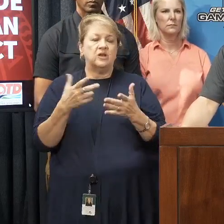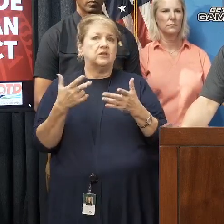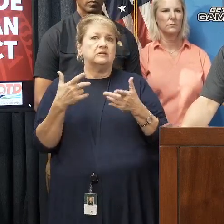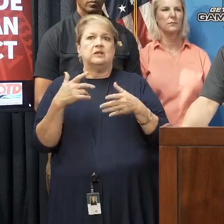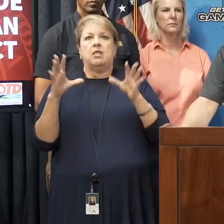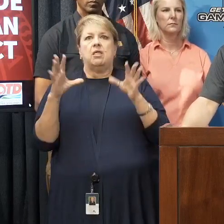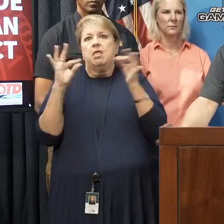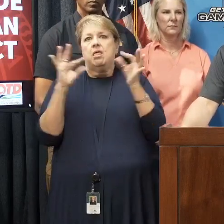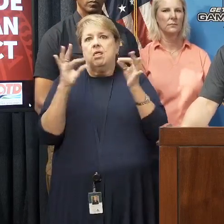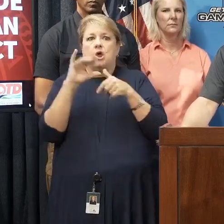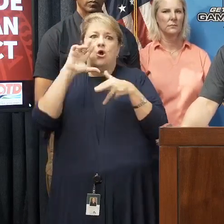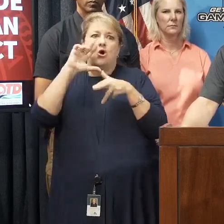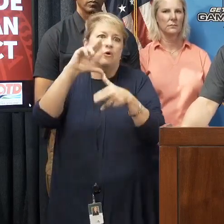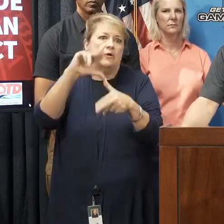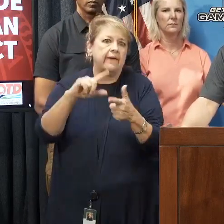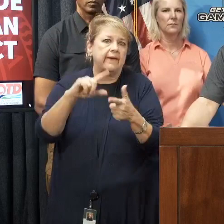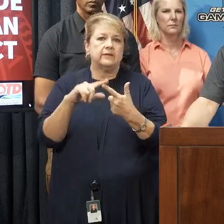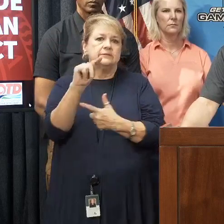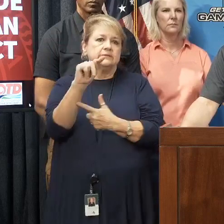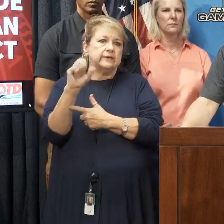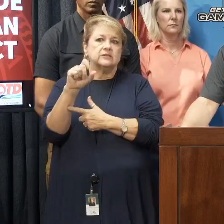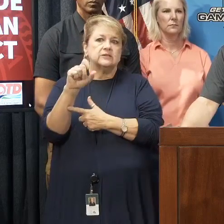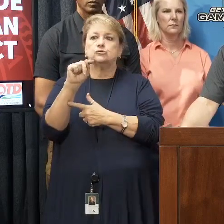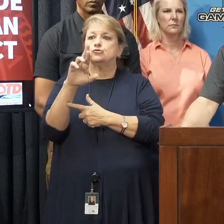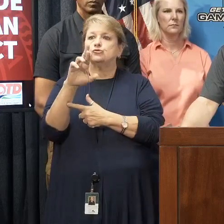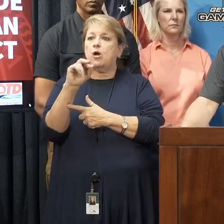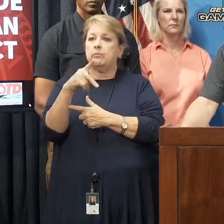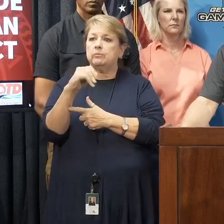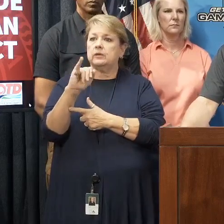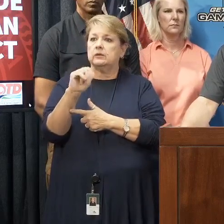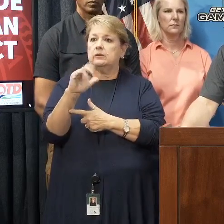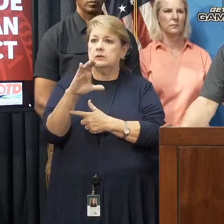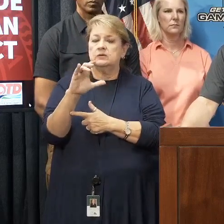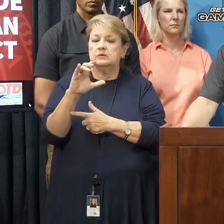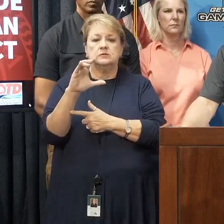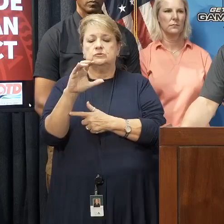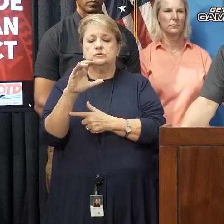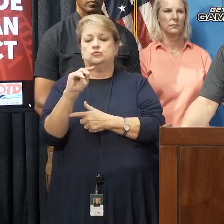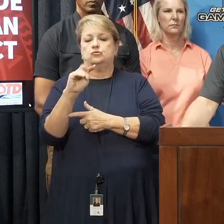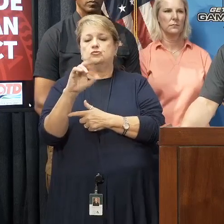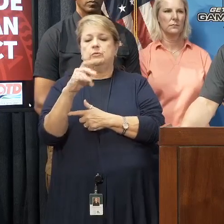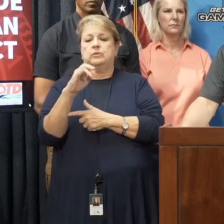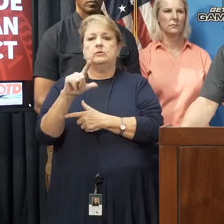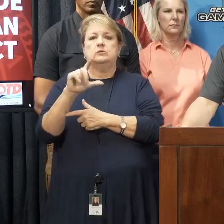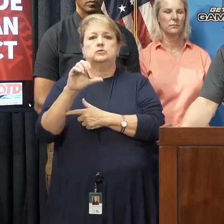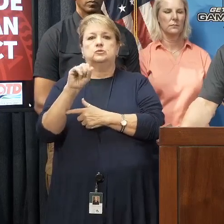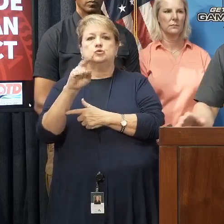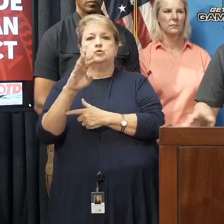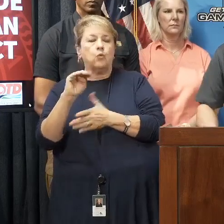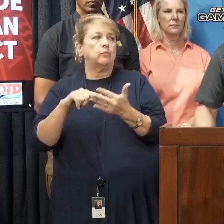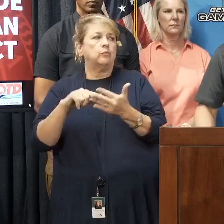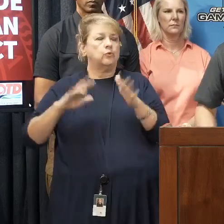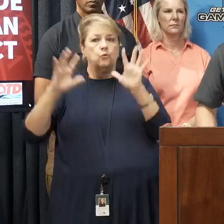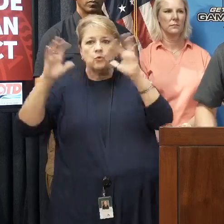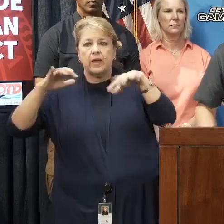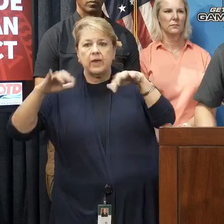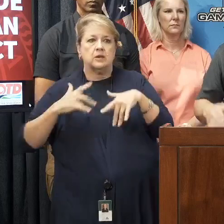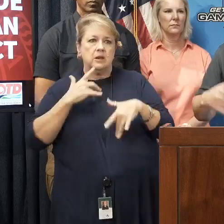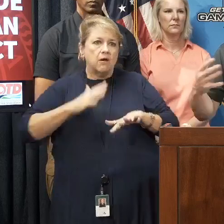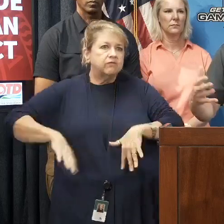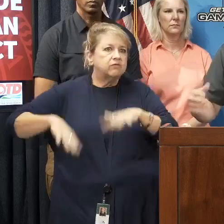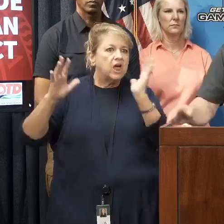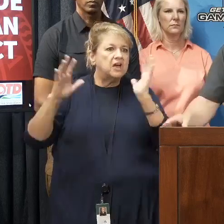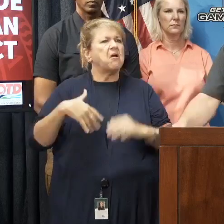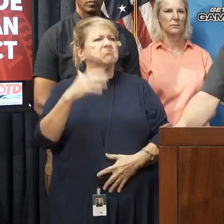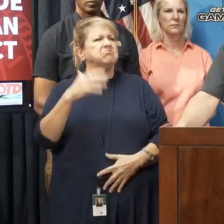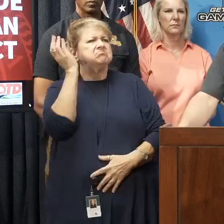hurricanes, tropical storms, rain, flooding, that sort of thing. And our public is very attuned to